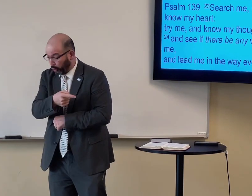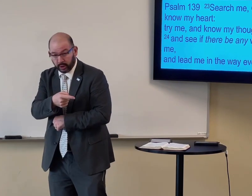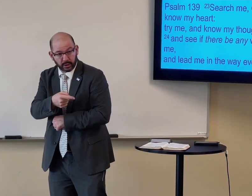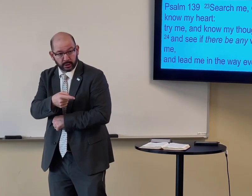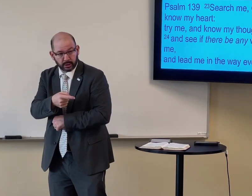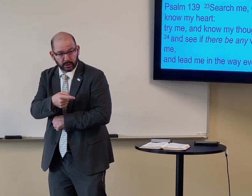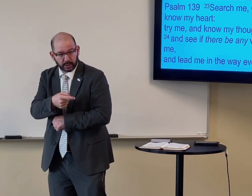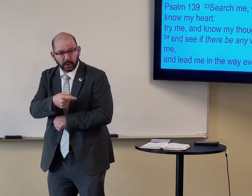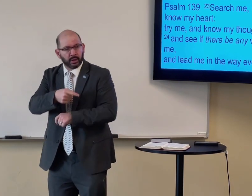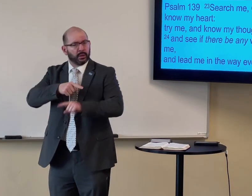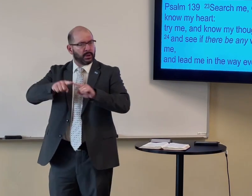it's time for you to leave the street.